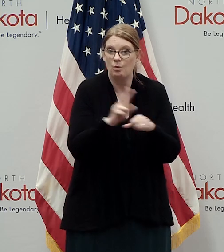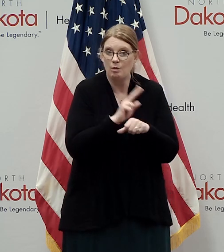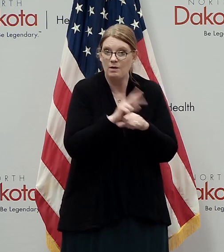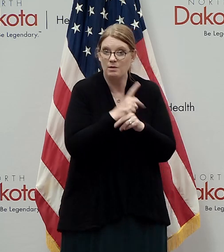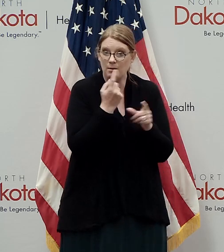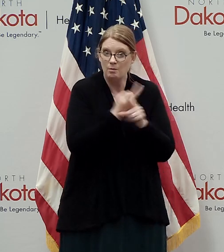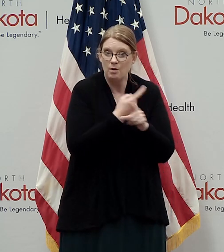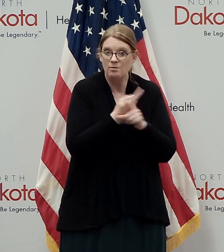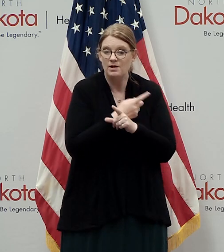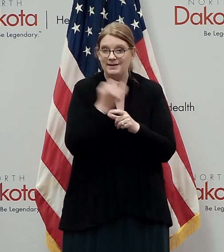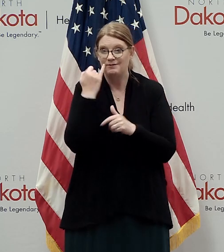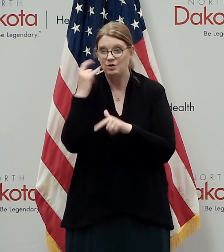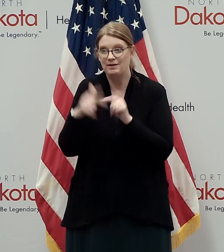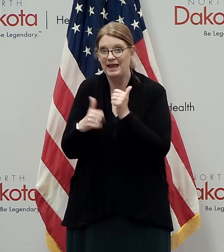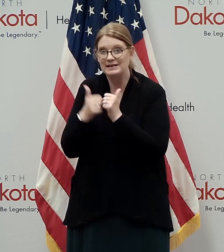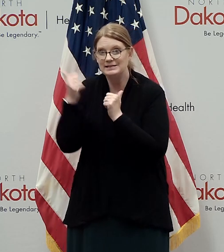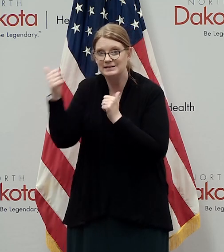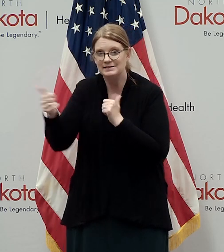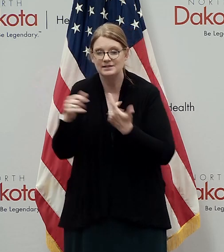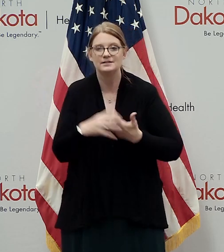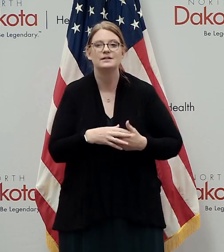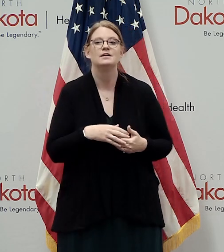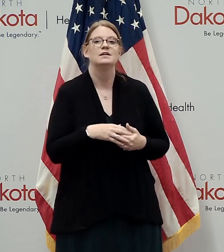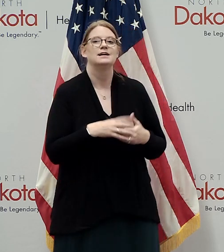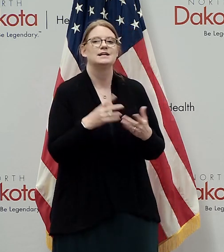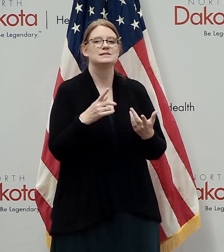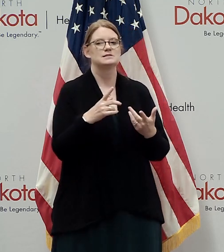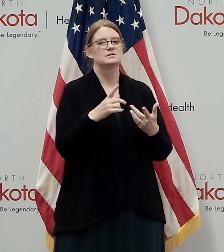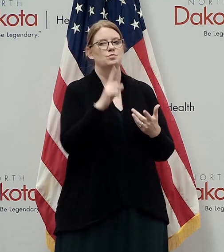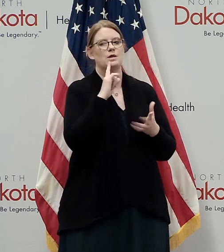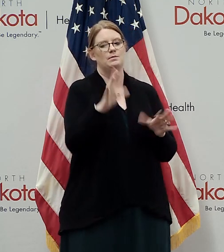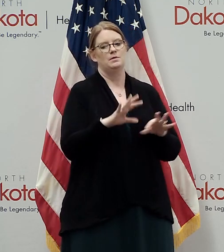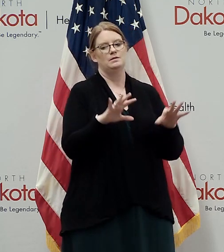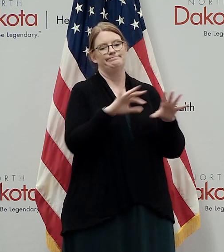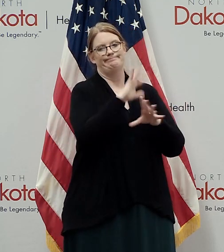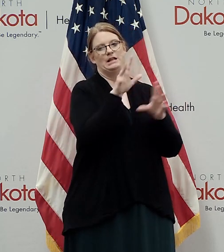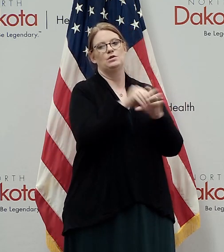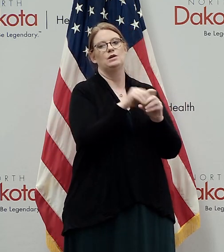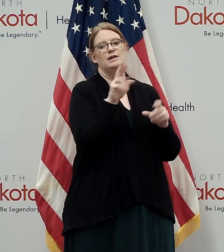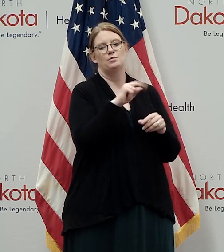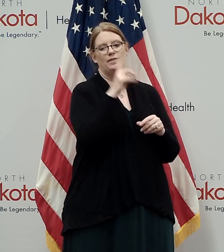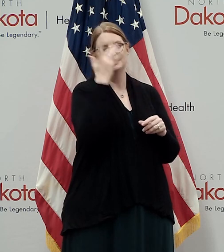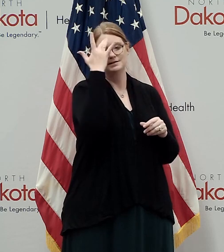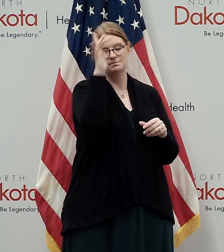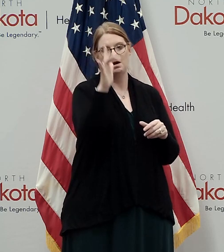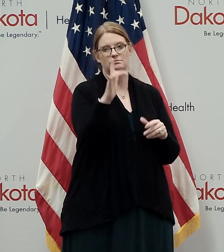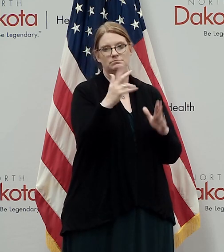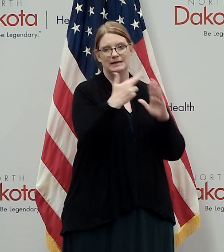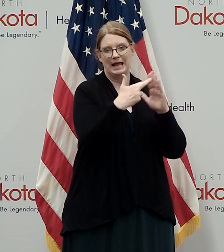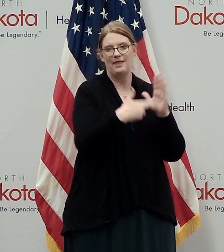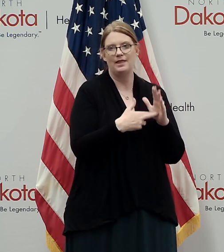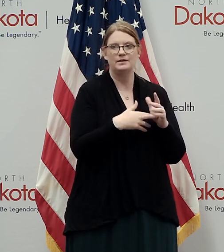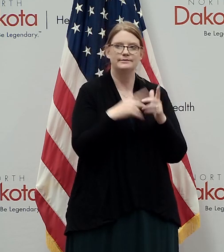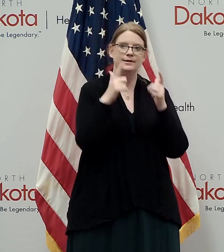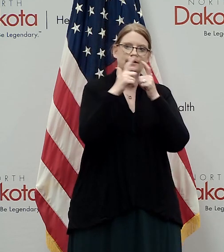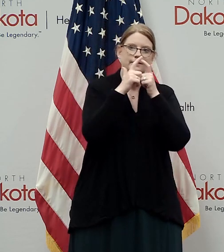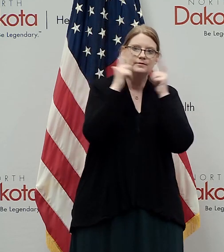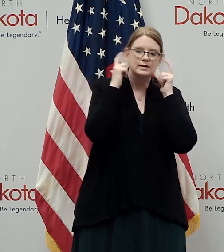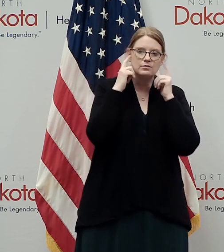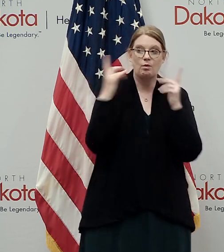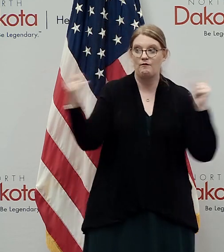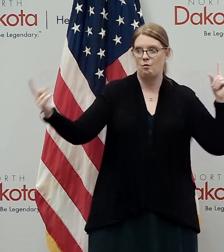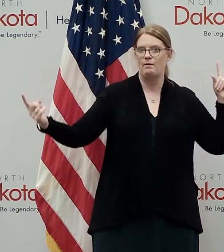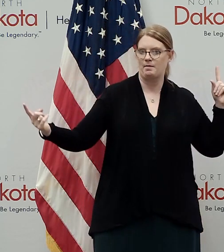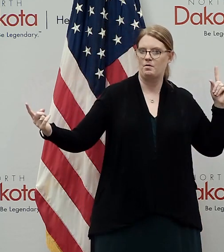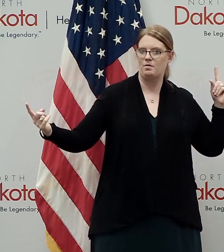So it's been from day one part of the North Dakota SMART guidelines is wear a mask or face covering, or just stay away from other